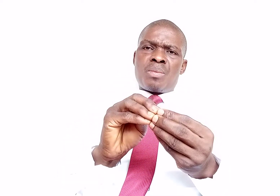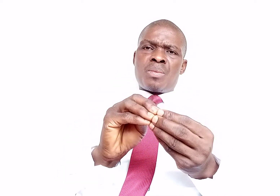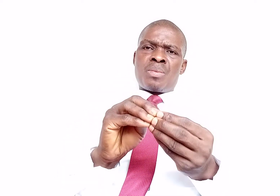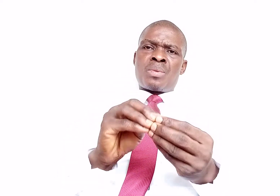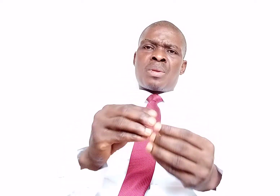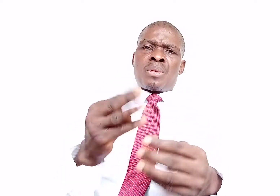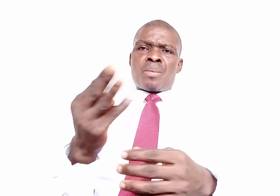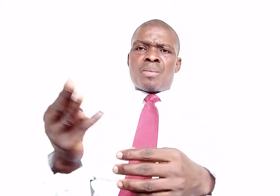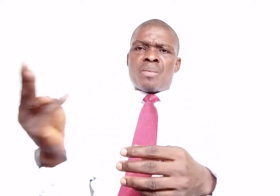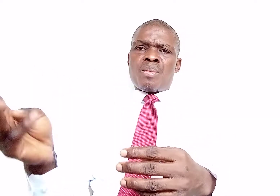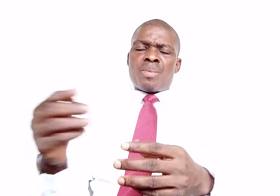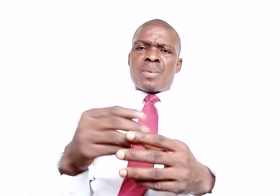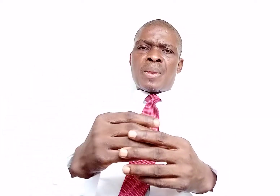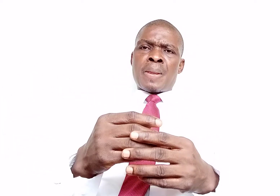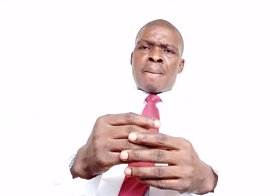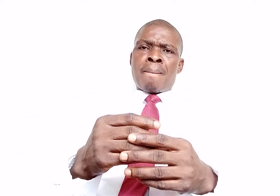infrastructure, structure,